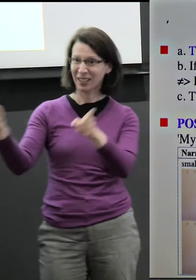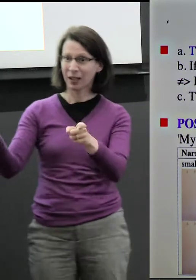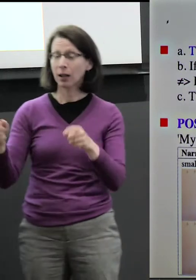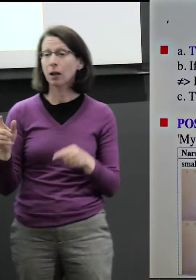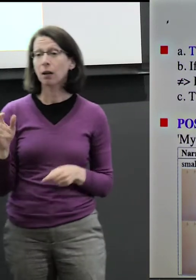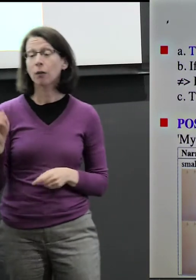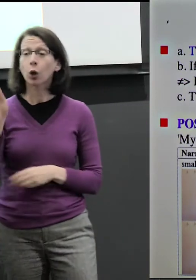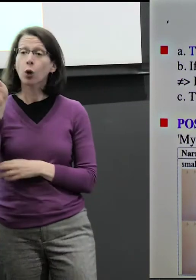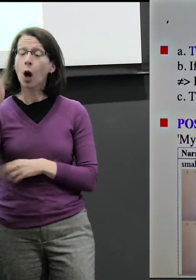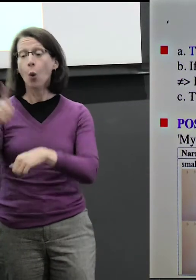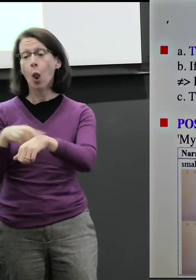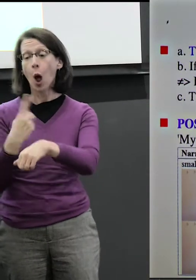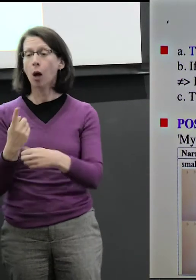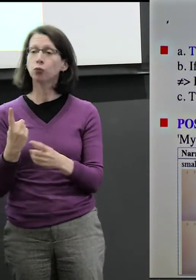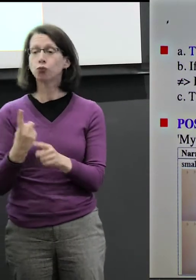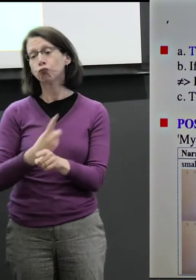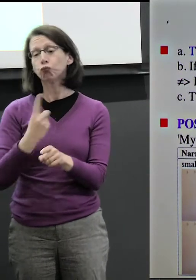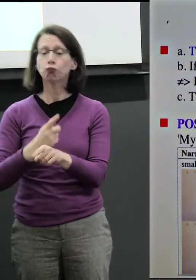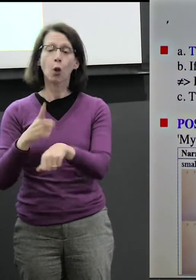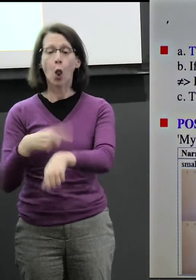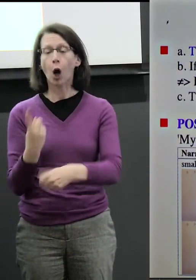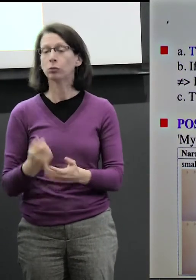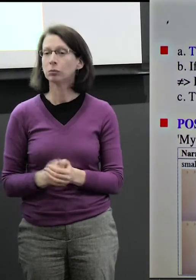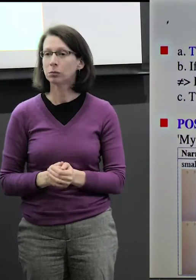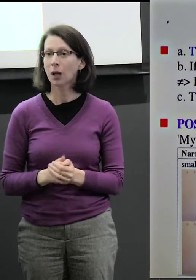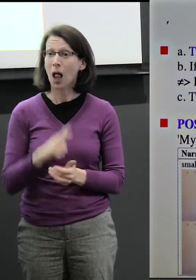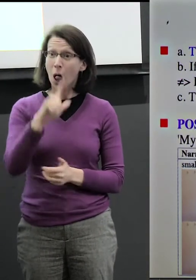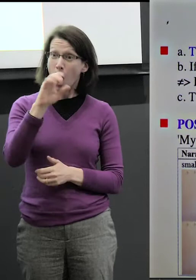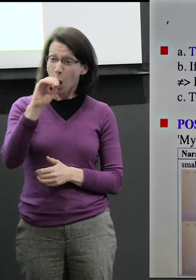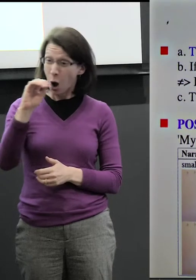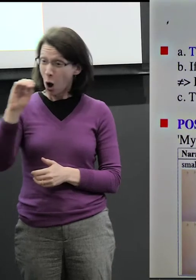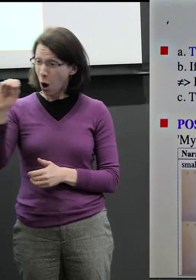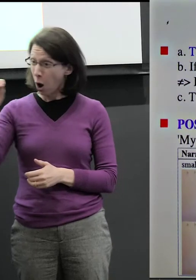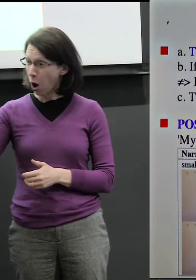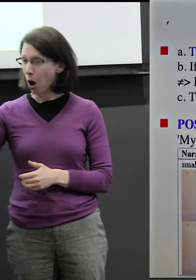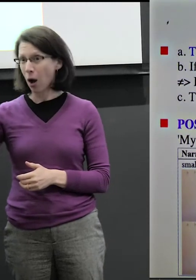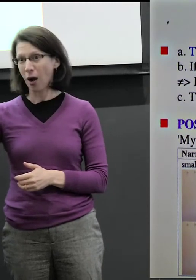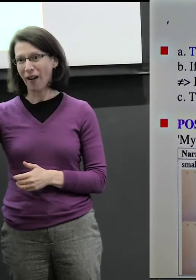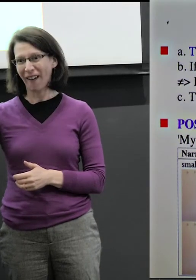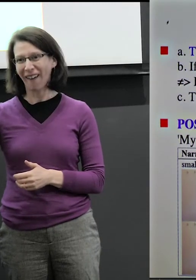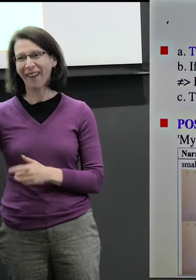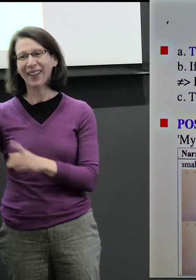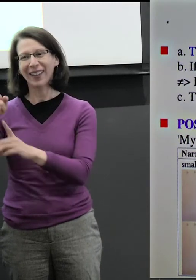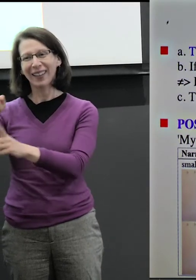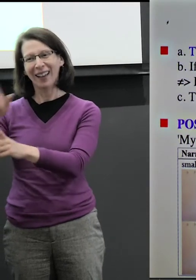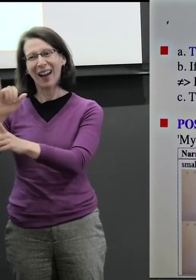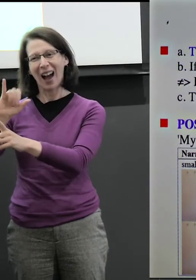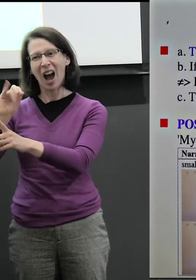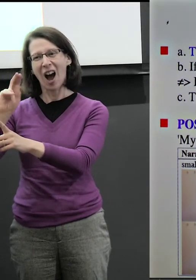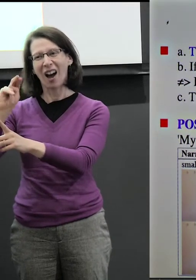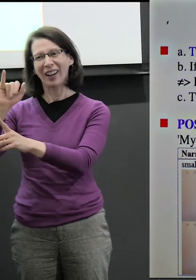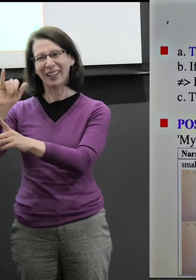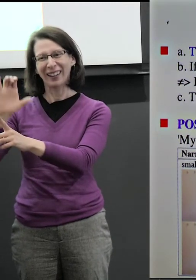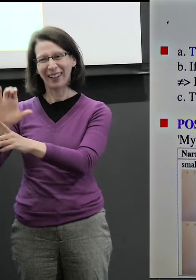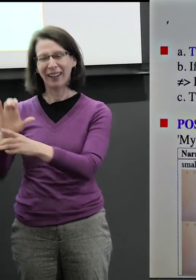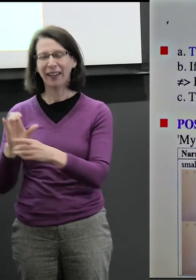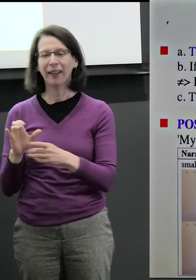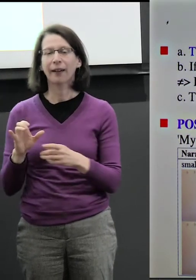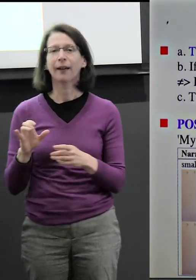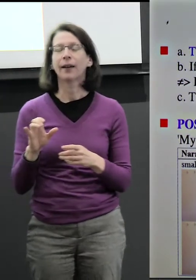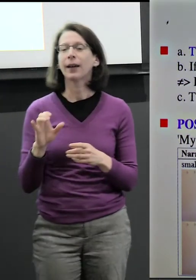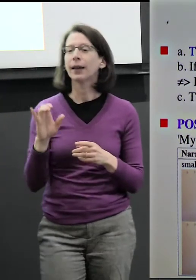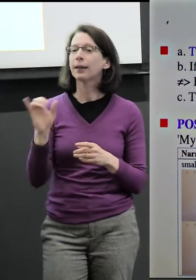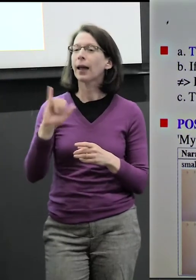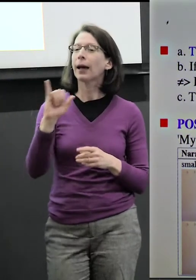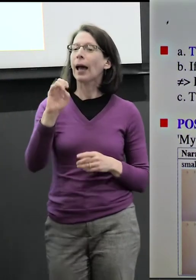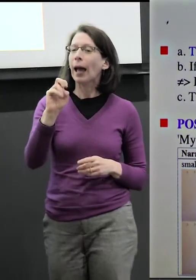long, okay? Now you're just denying that it was very long. So it really behaves like an at-issue entailment. Right?